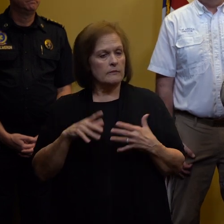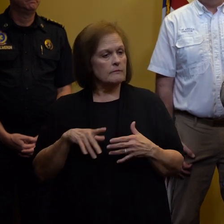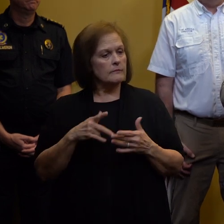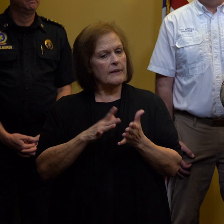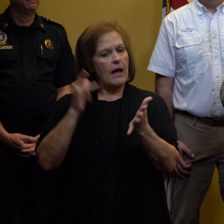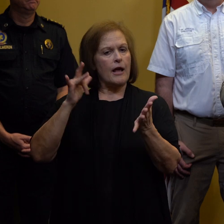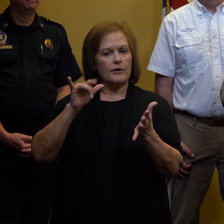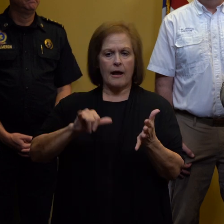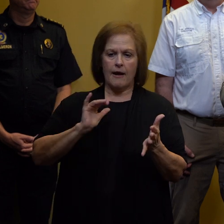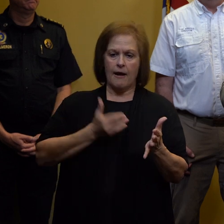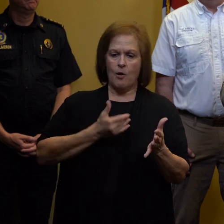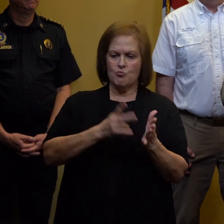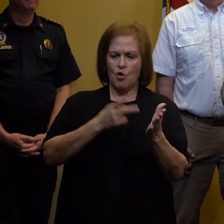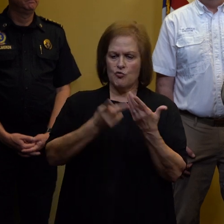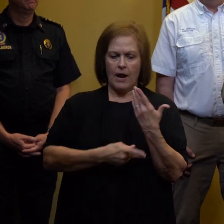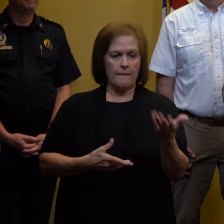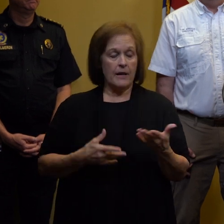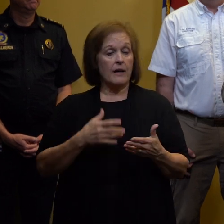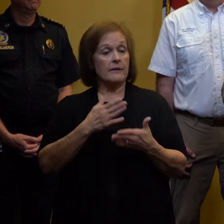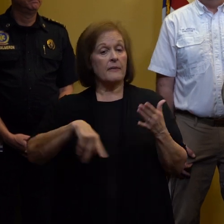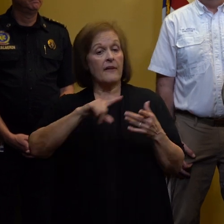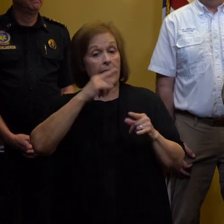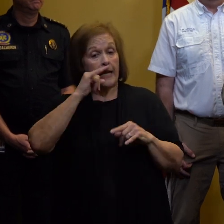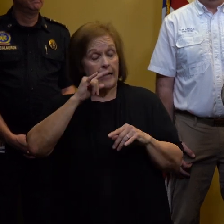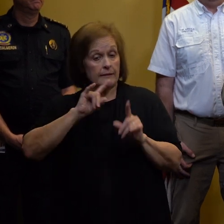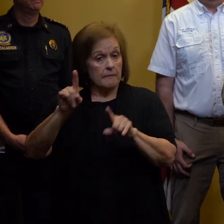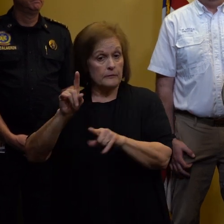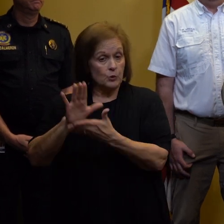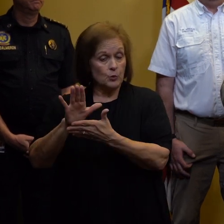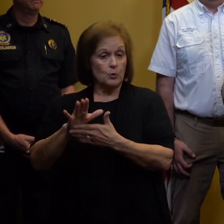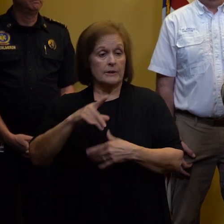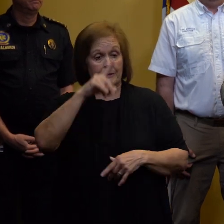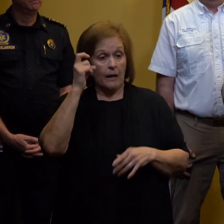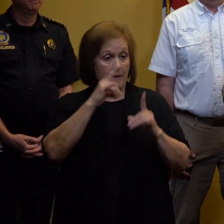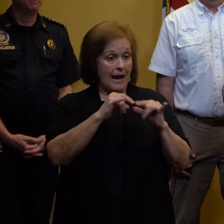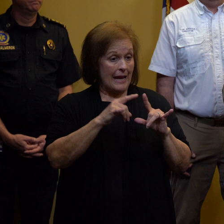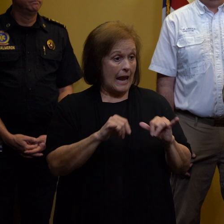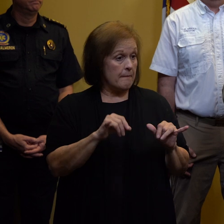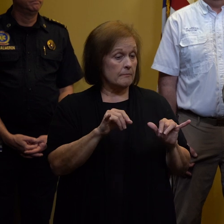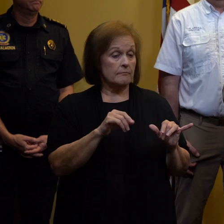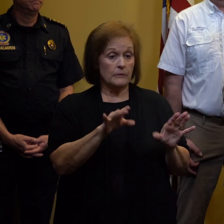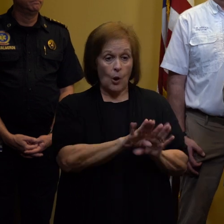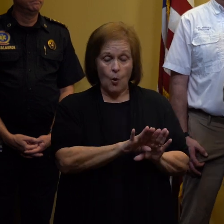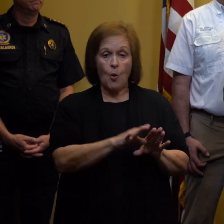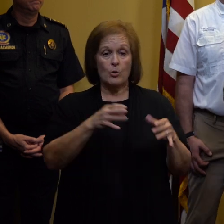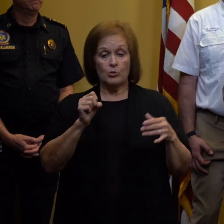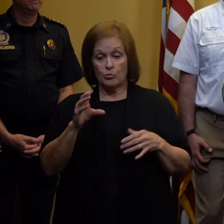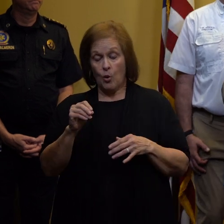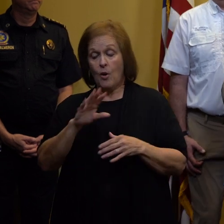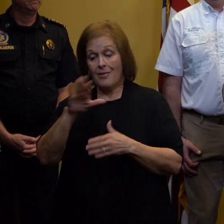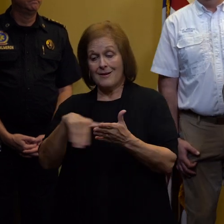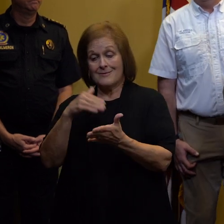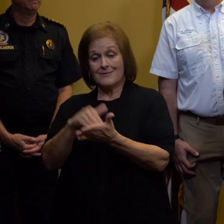are there. Our kids have returned back to school. Our summer camps are closed. So the centers are open, again, from 9